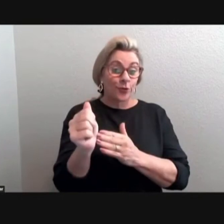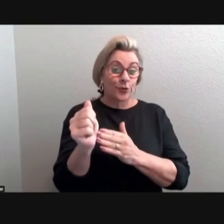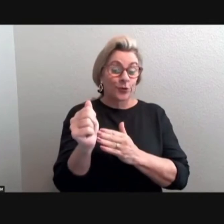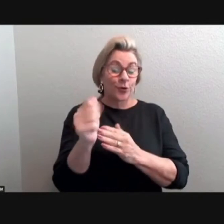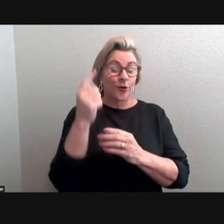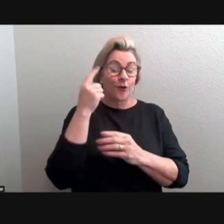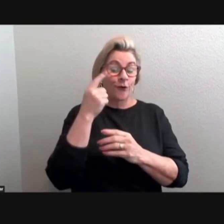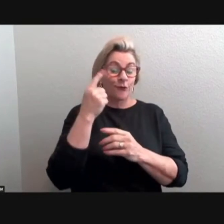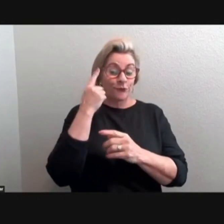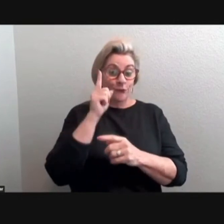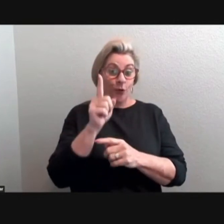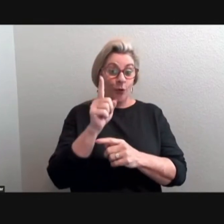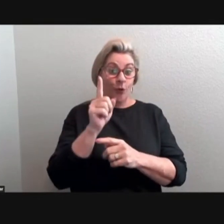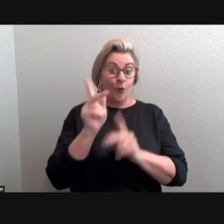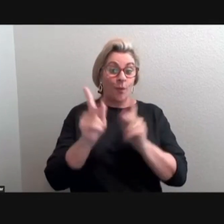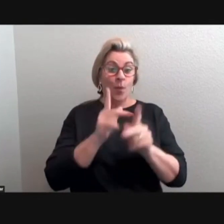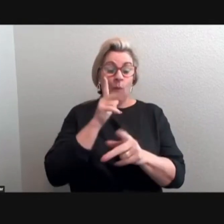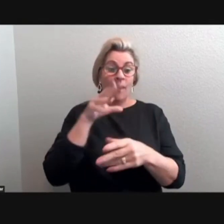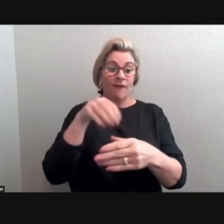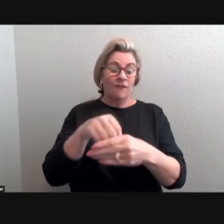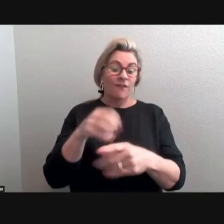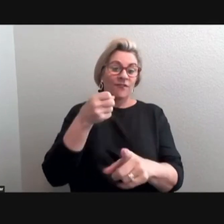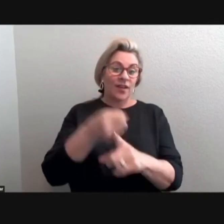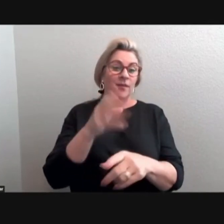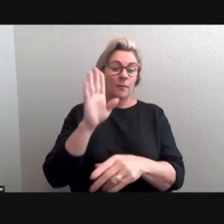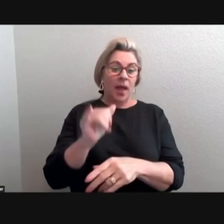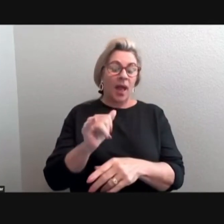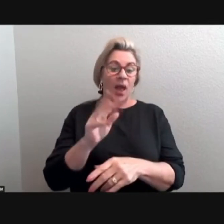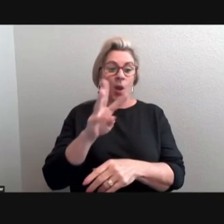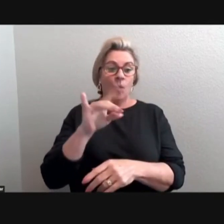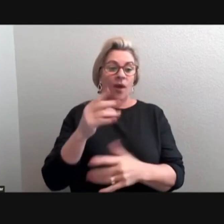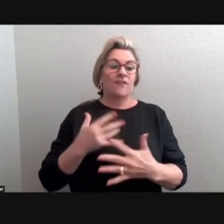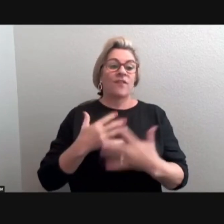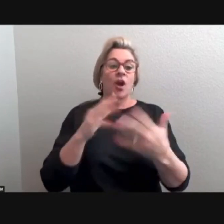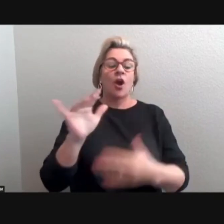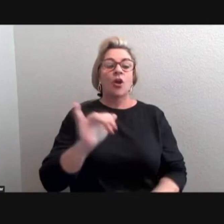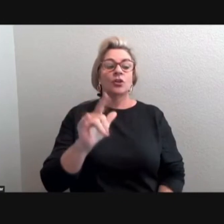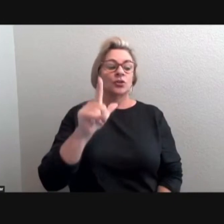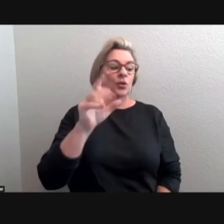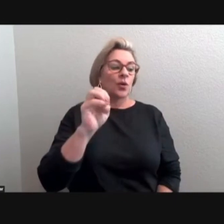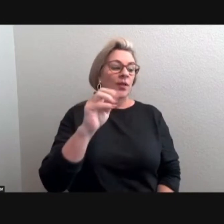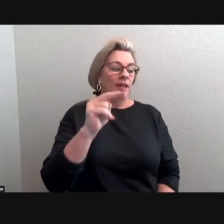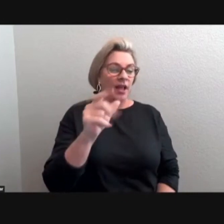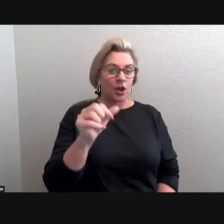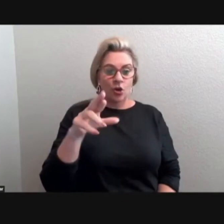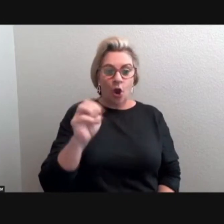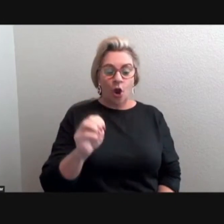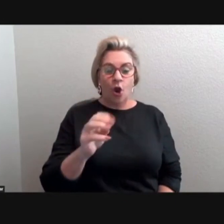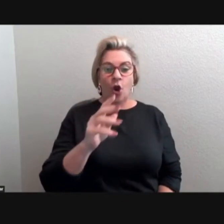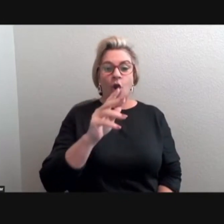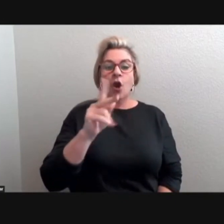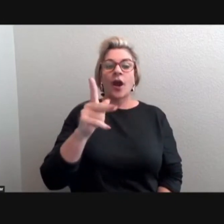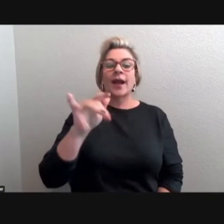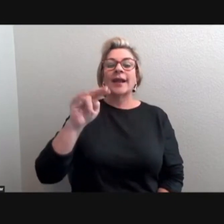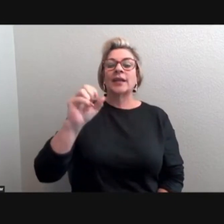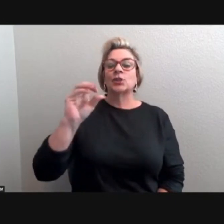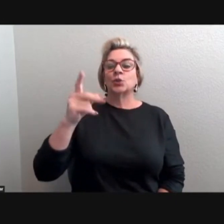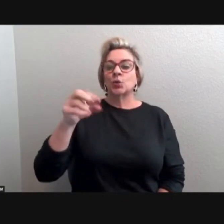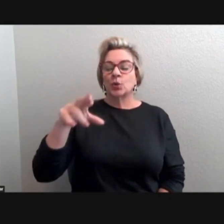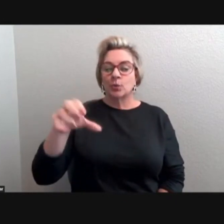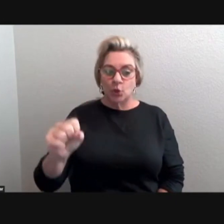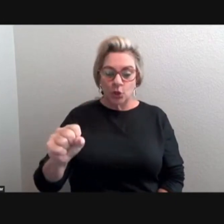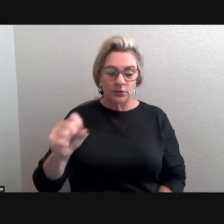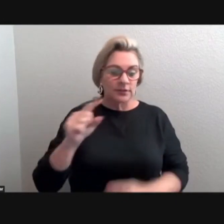the wildfire victims. Thank you, Brian. We also want to thank Lennar, King Soopers, the Cats